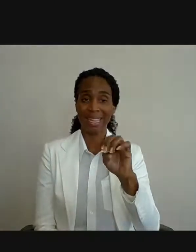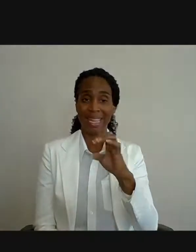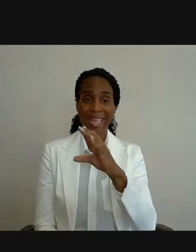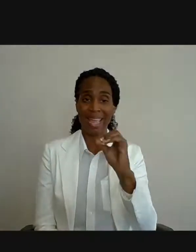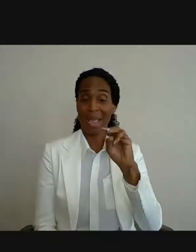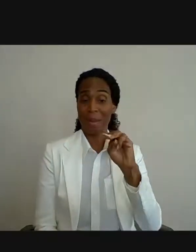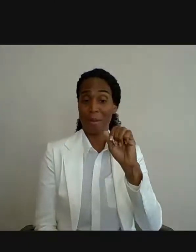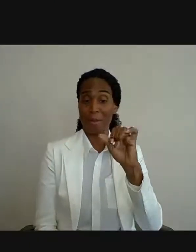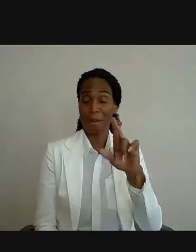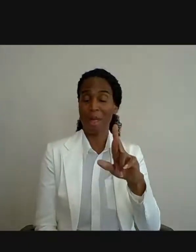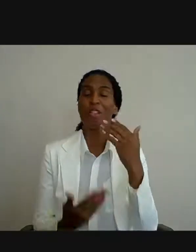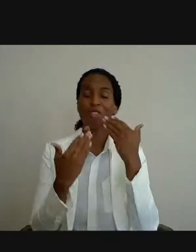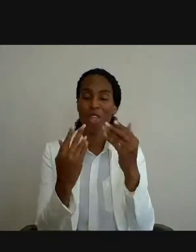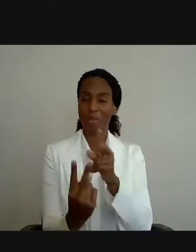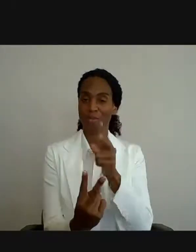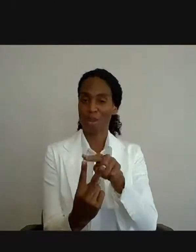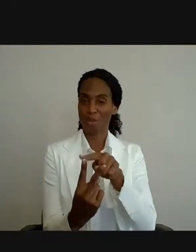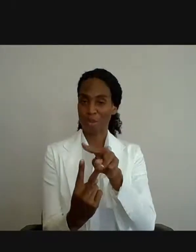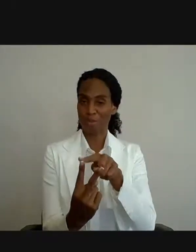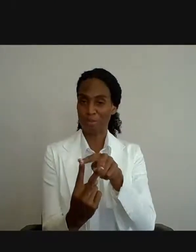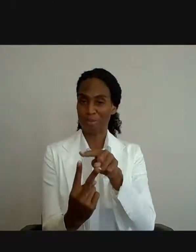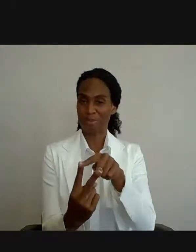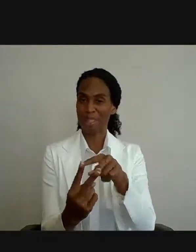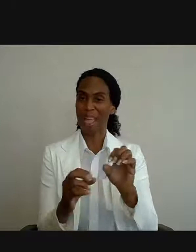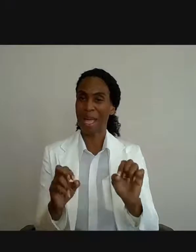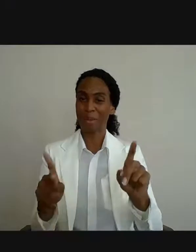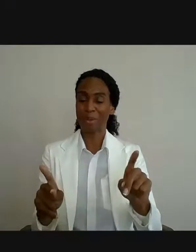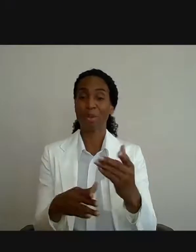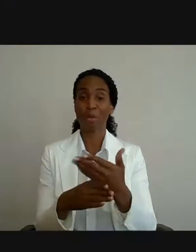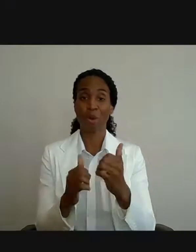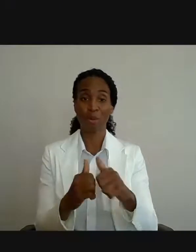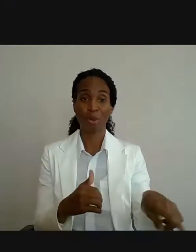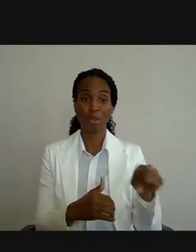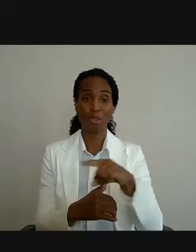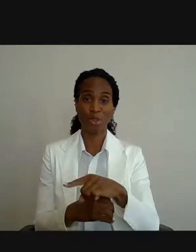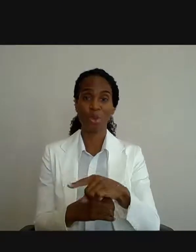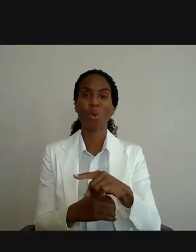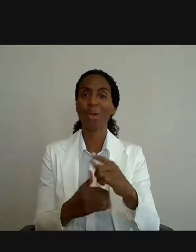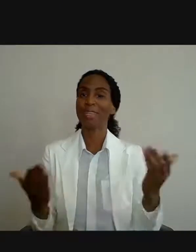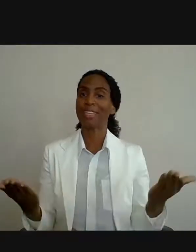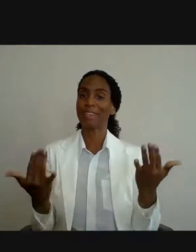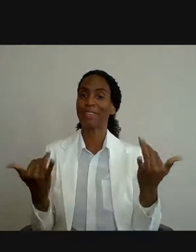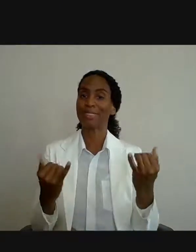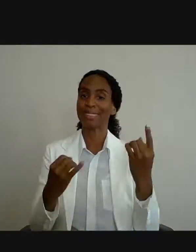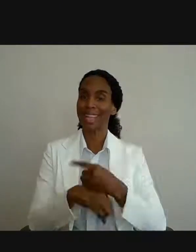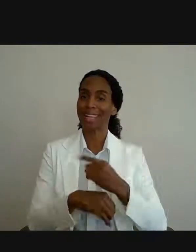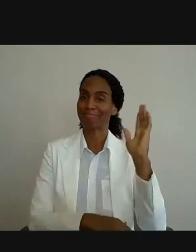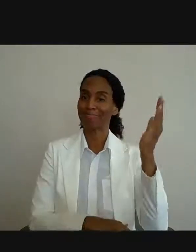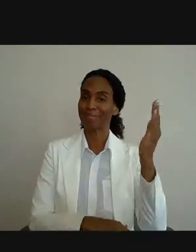Dr. Caine and Mayor, for the opportunity to be your partner and to appear today.